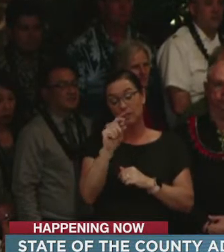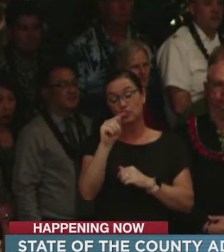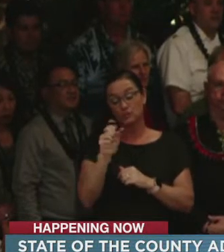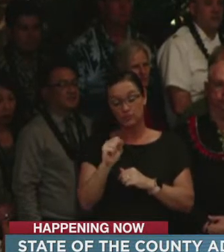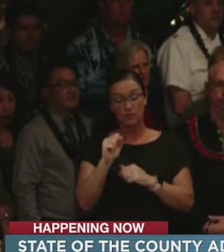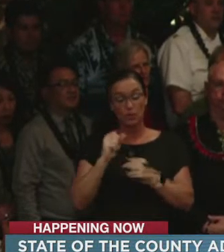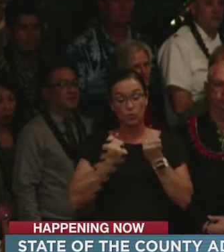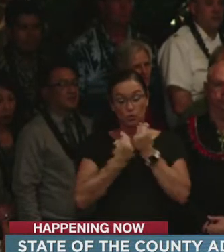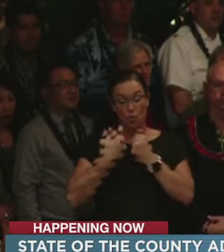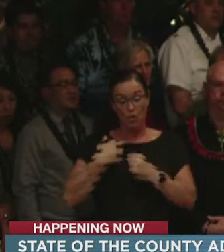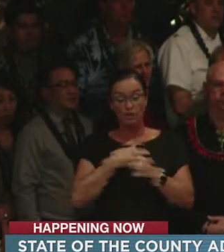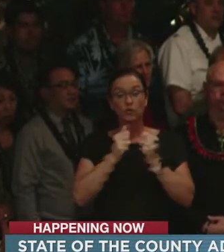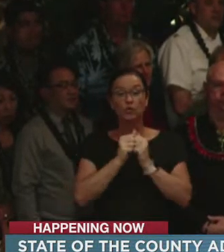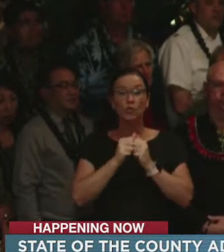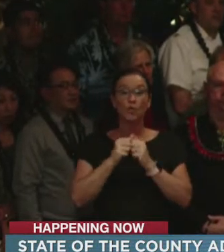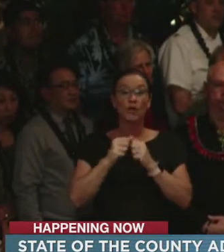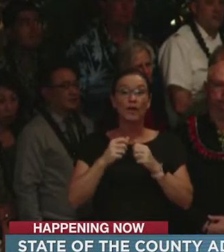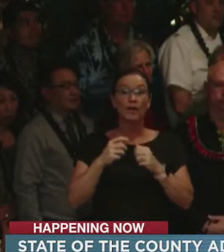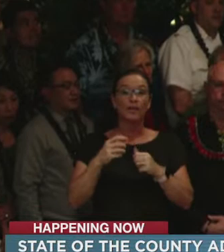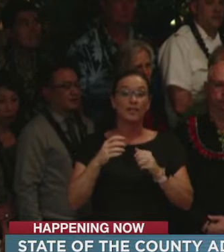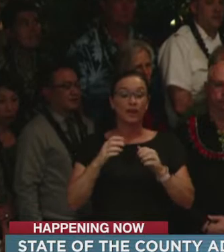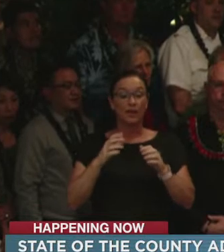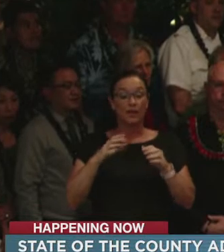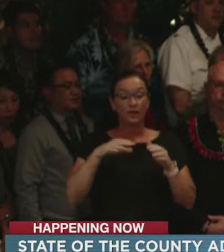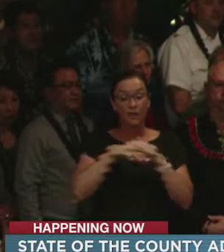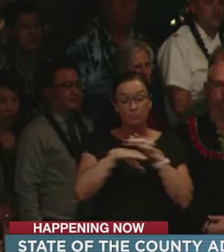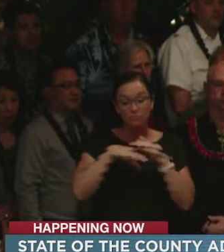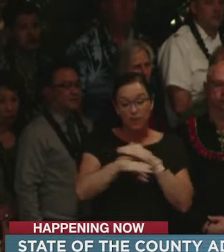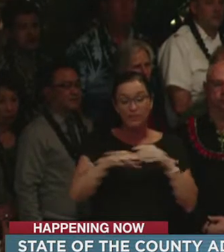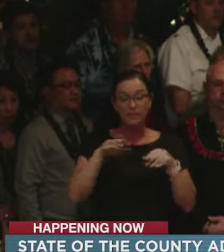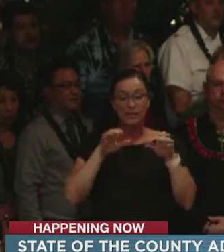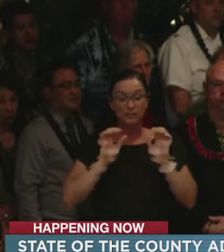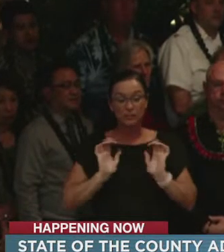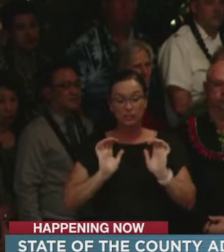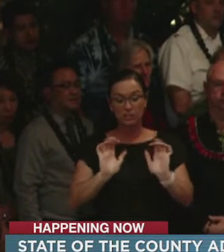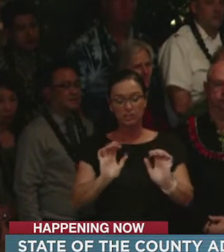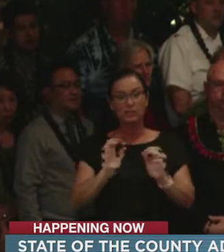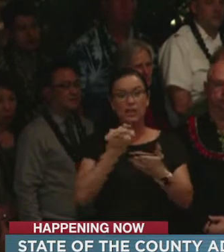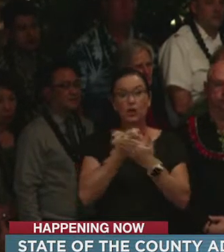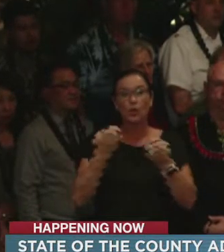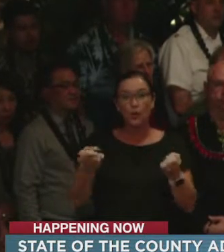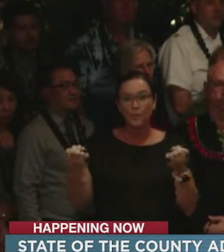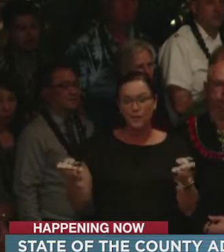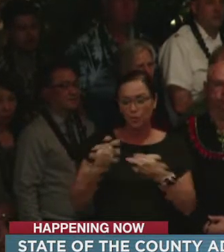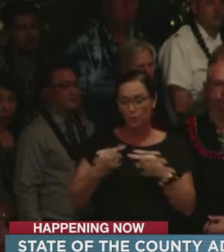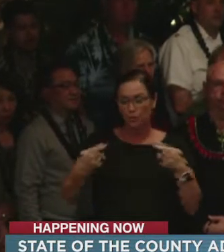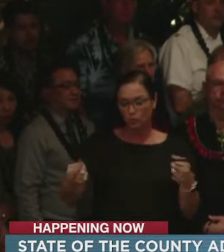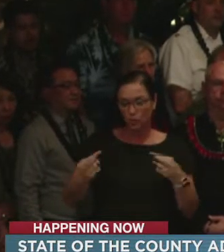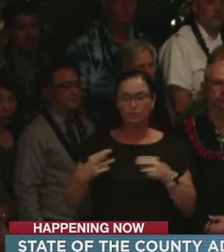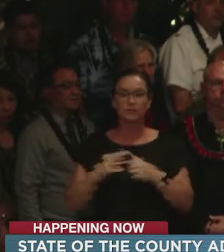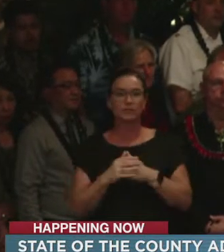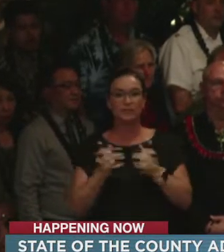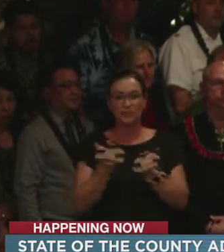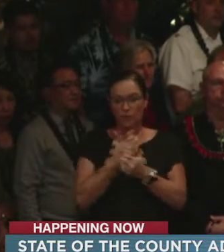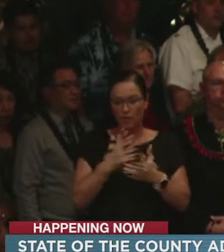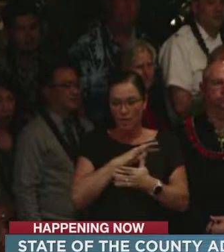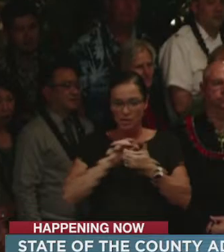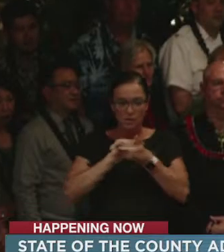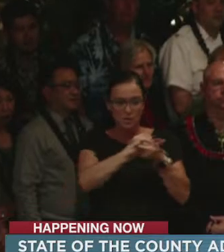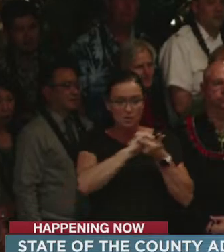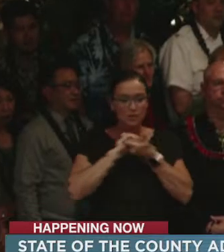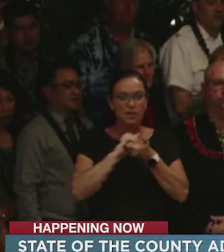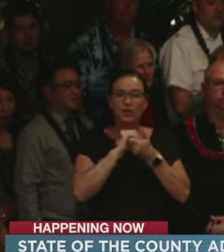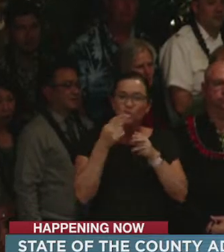manpower, land, access, equipment, and more. It's rare that so many agencies were able to work together in such a short